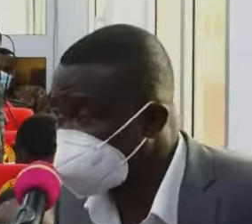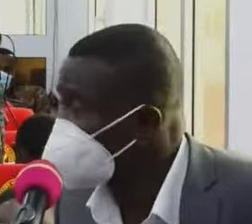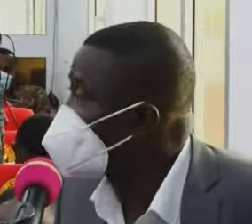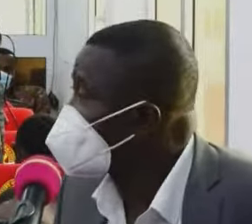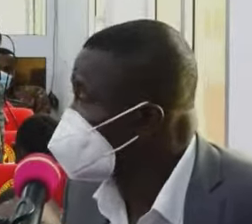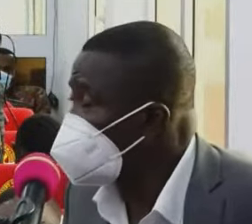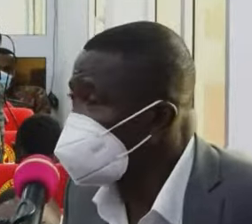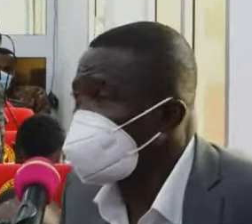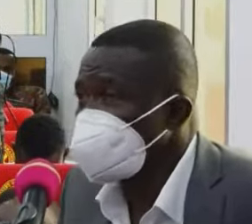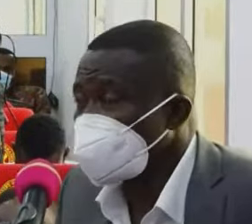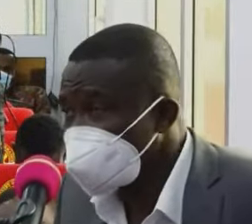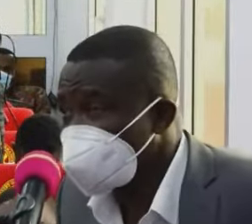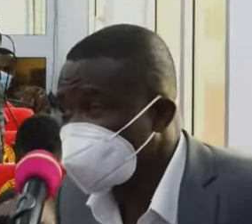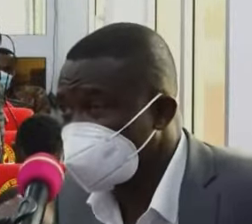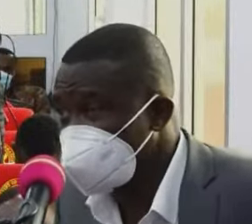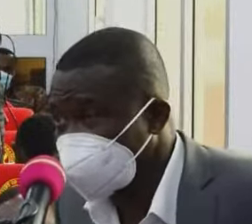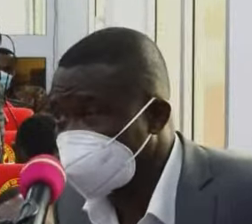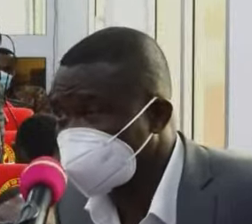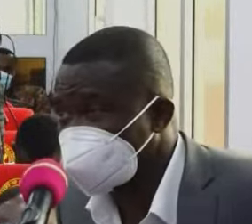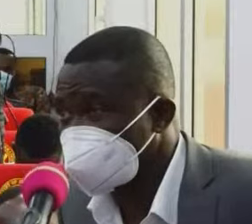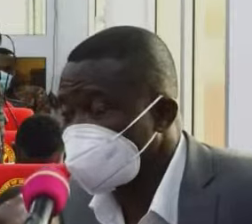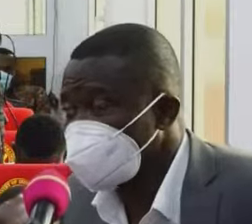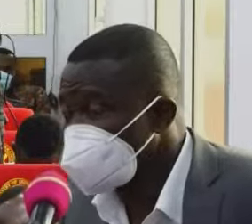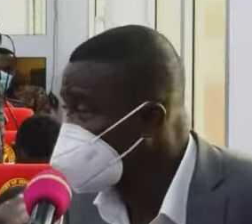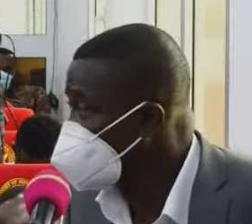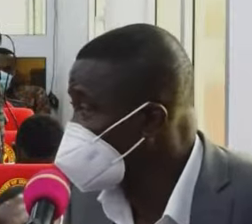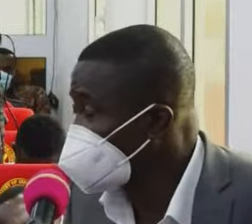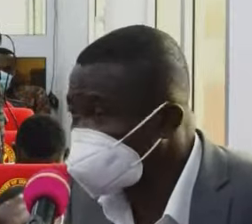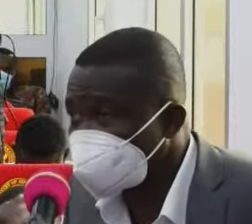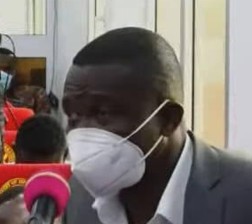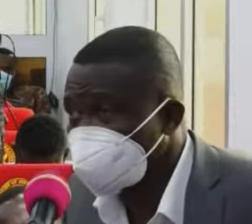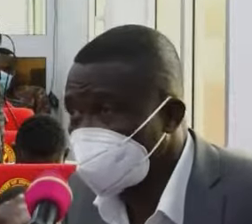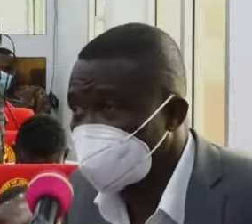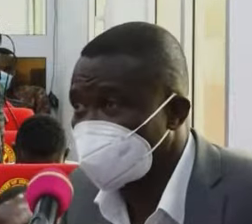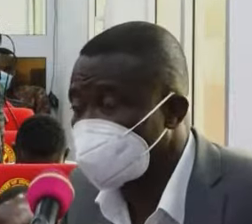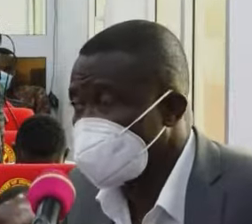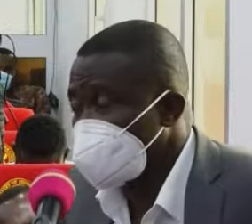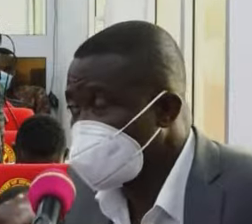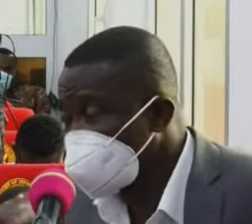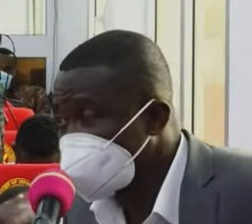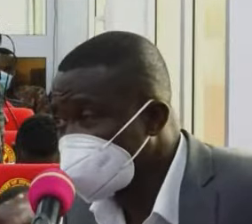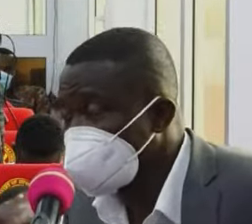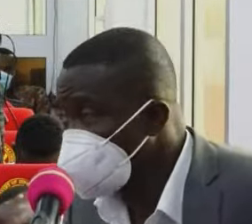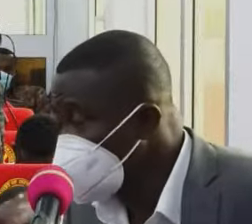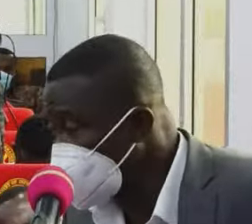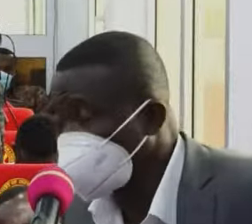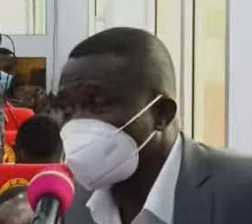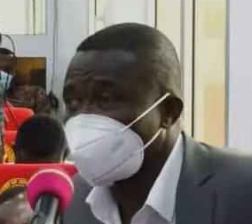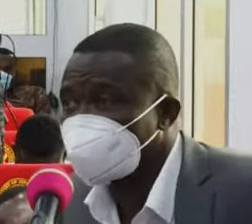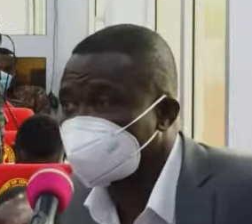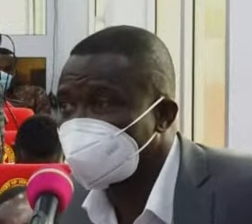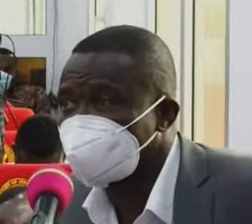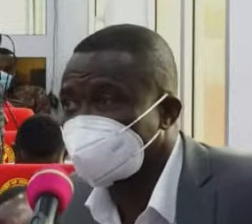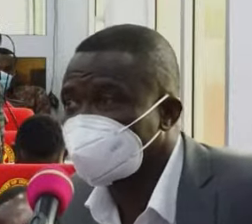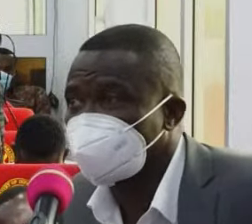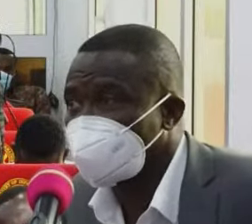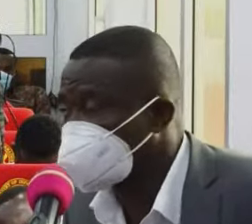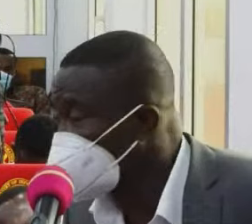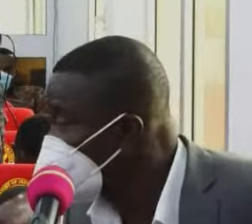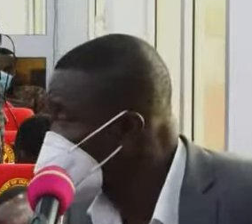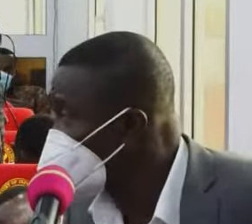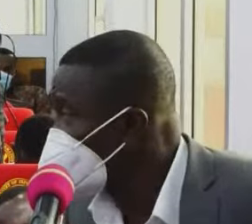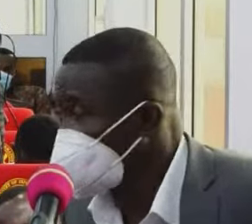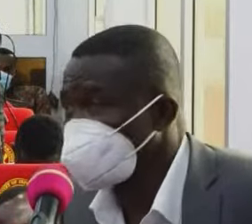gave in. So we came up with measures. We made sure that these things were amended. Most of the pipes in the vessel